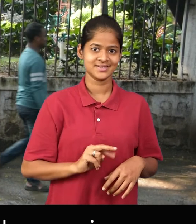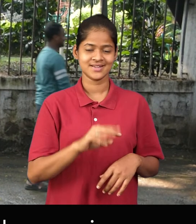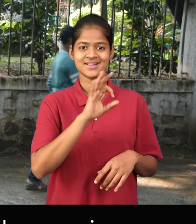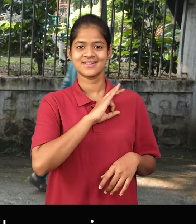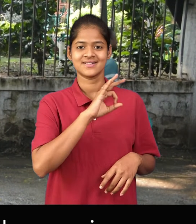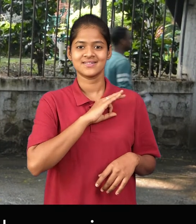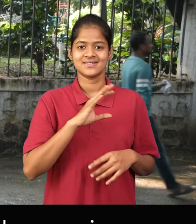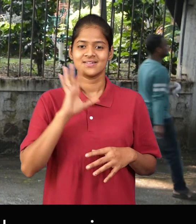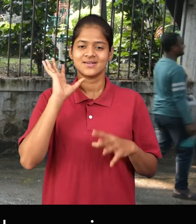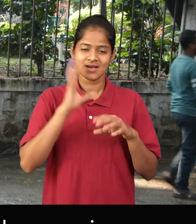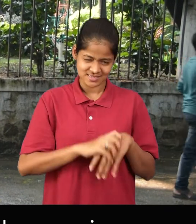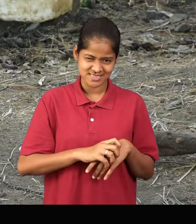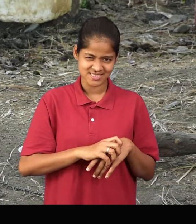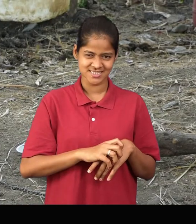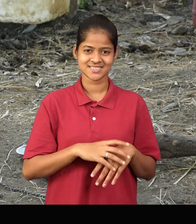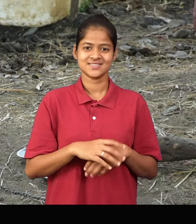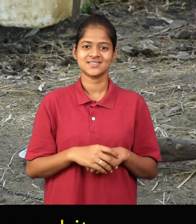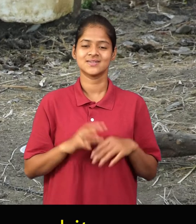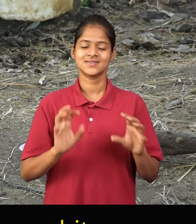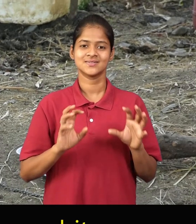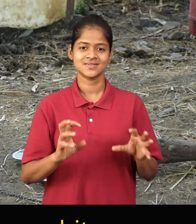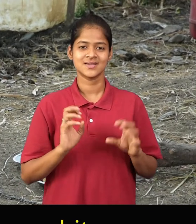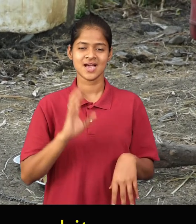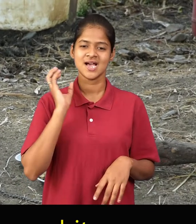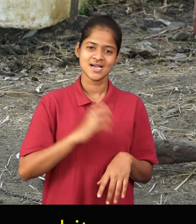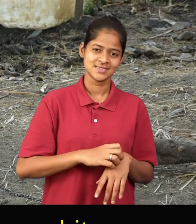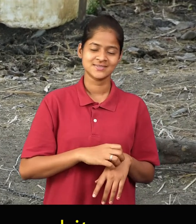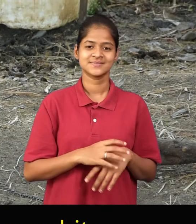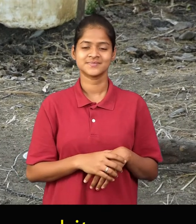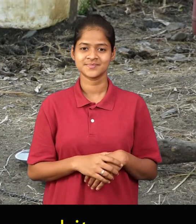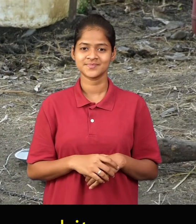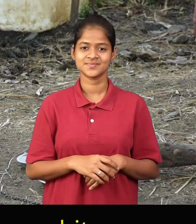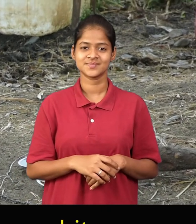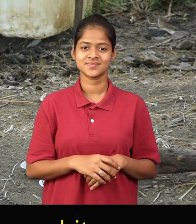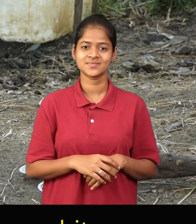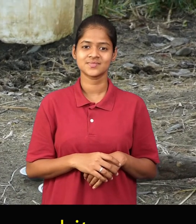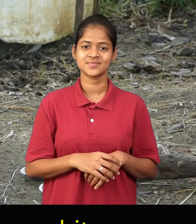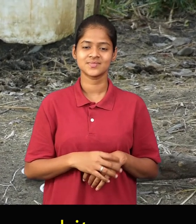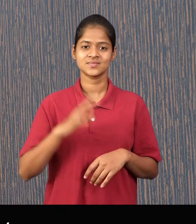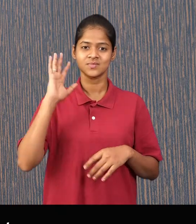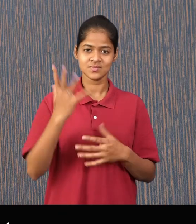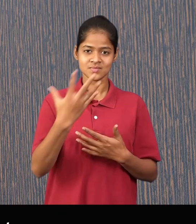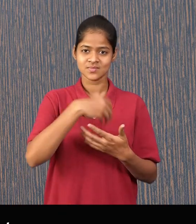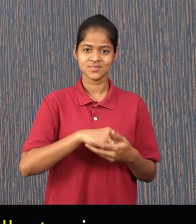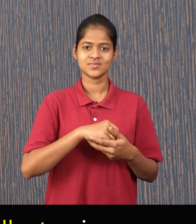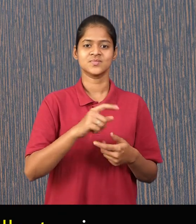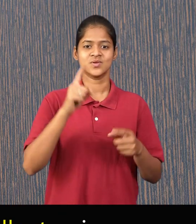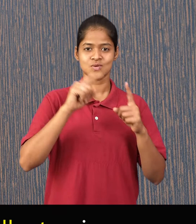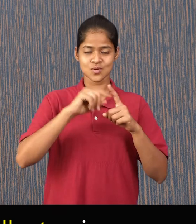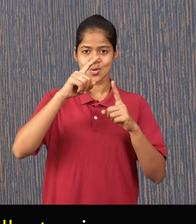to walk in the evening. Bite Be careful the dog may bite you. Collect